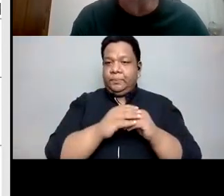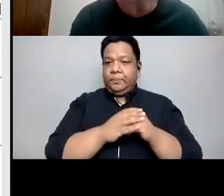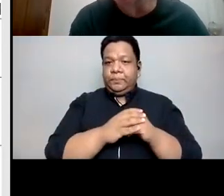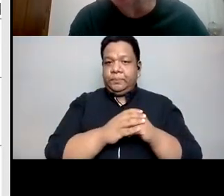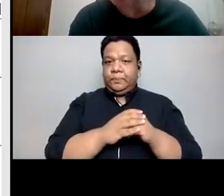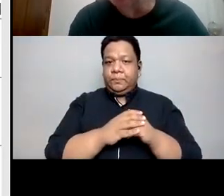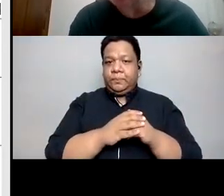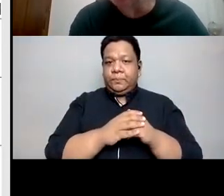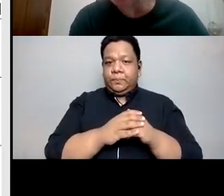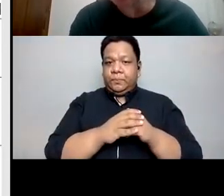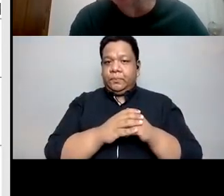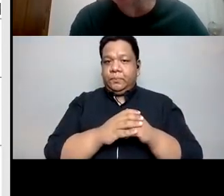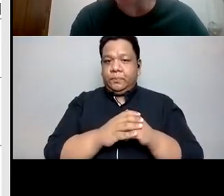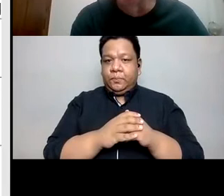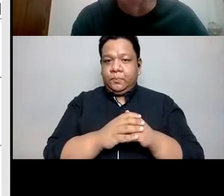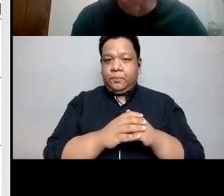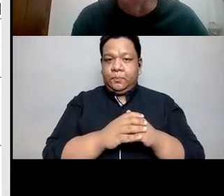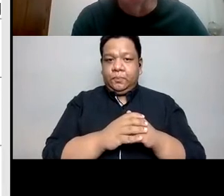Okay.